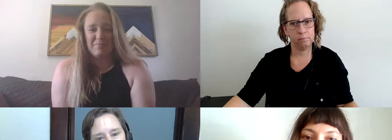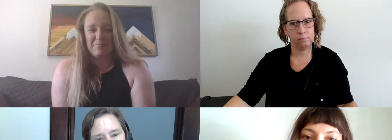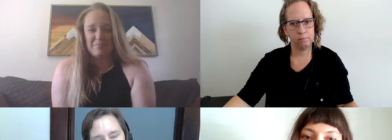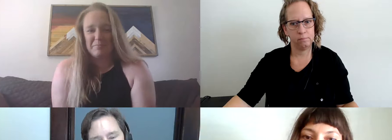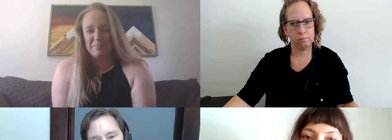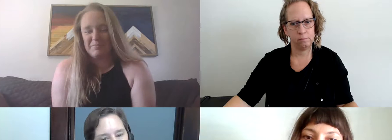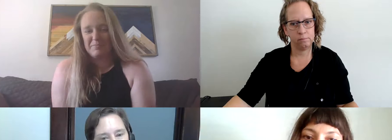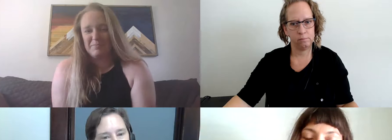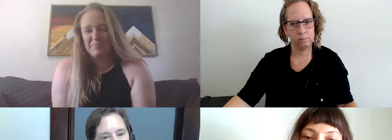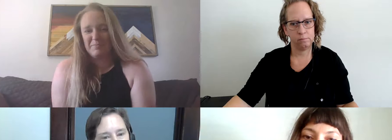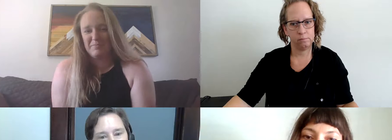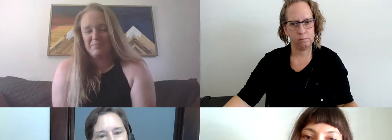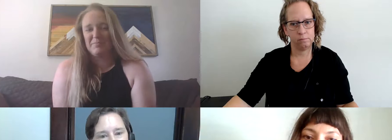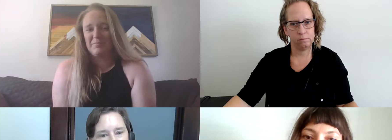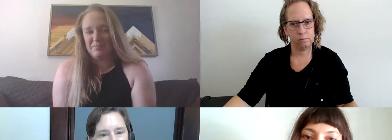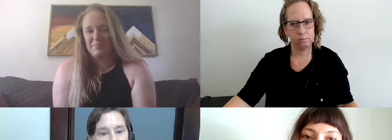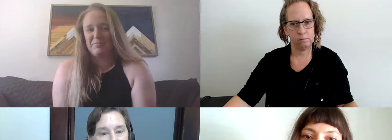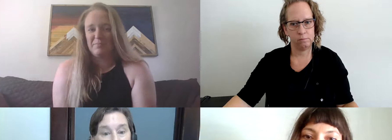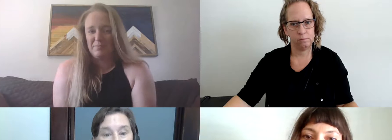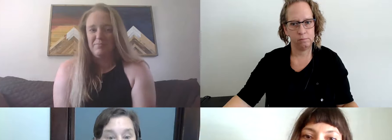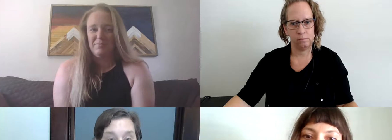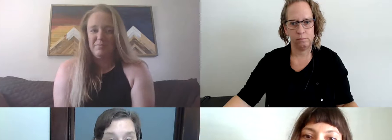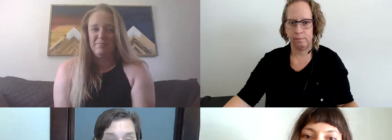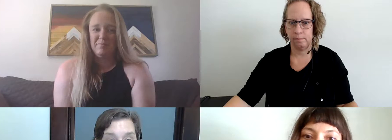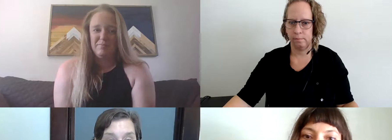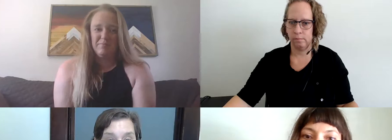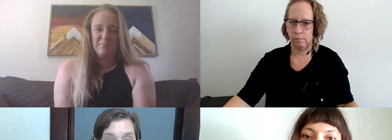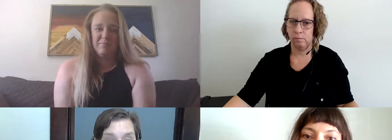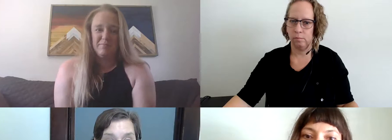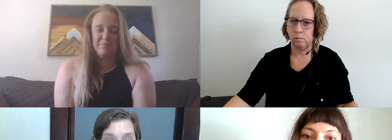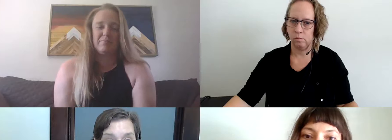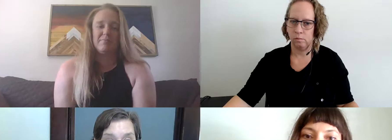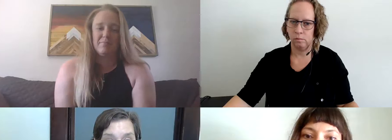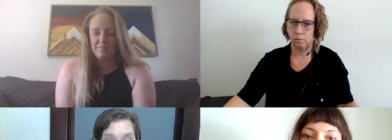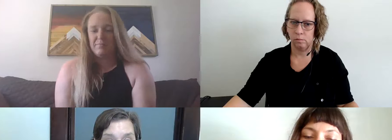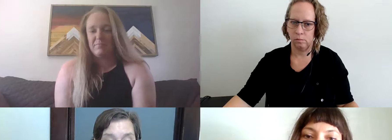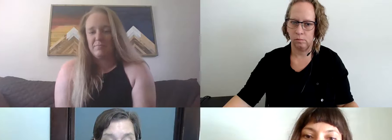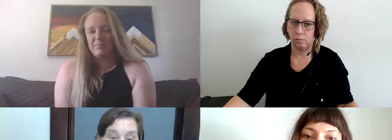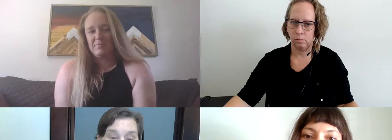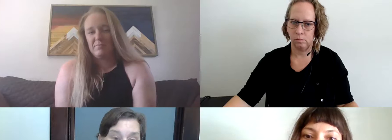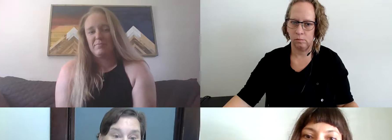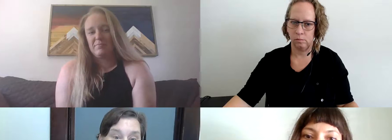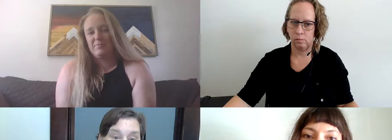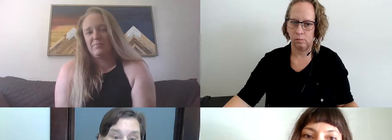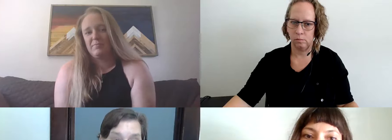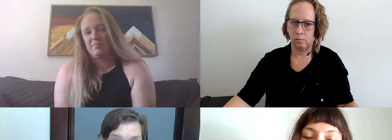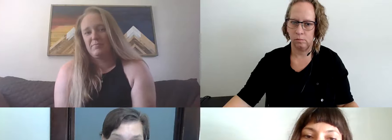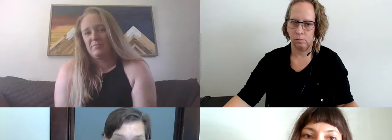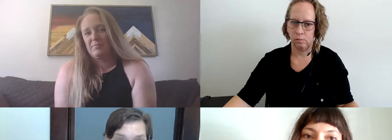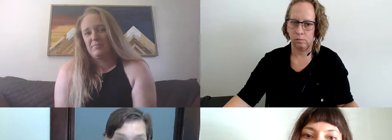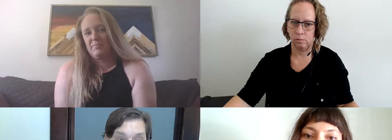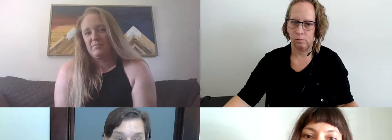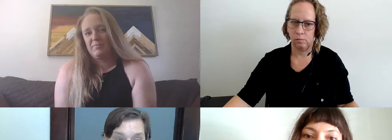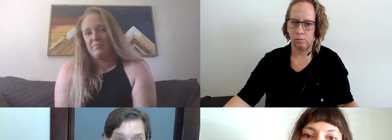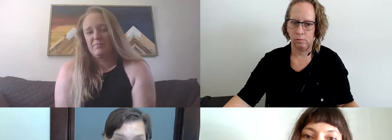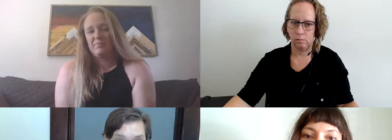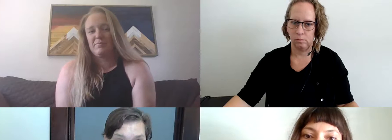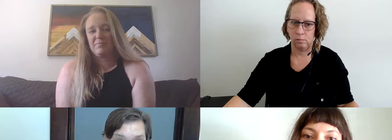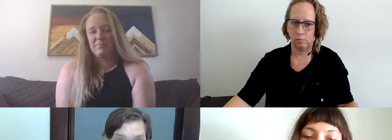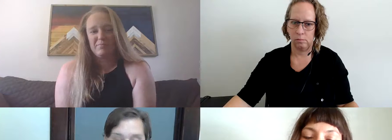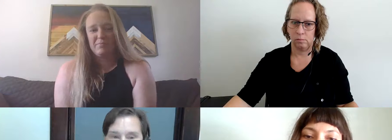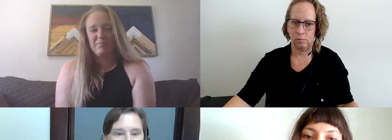Captioning helps with that, but oftentimes I think of organizations having to plan ahead of time, like